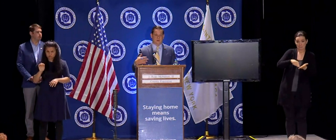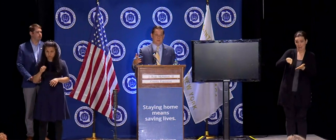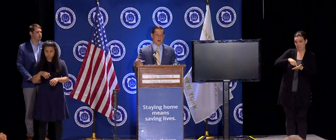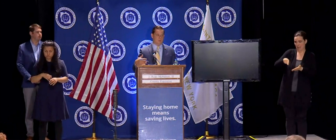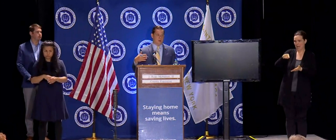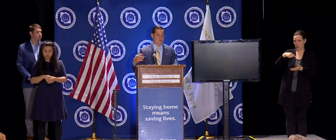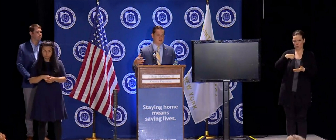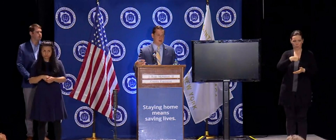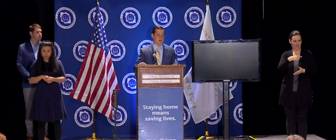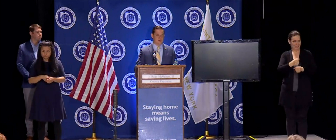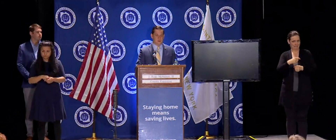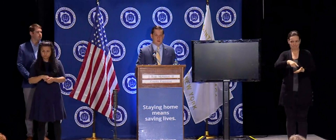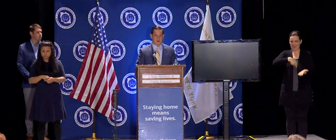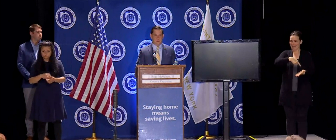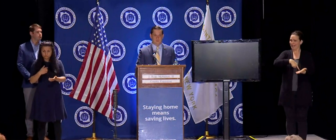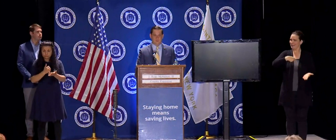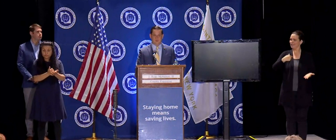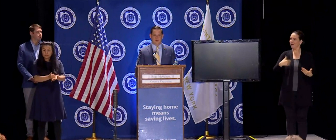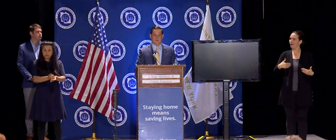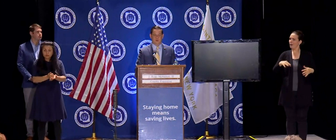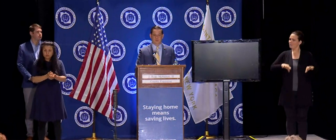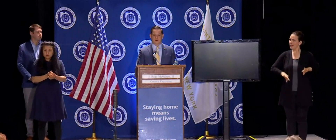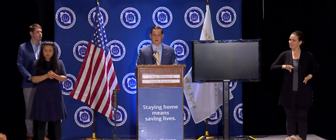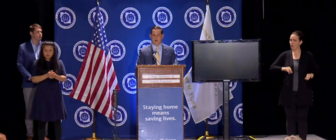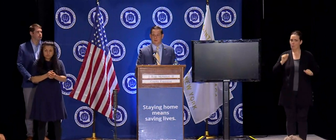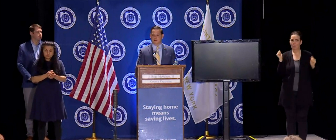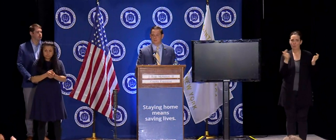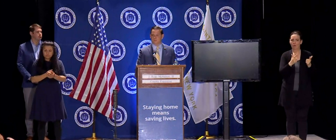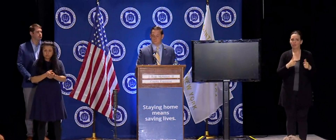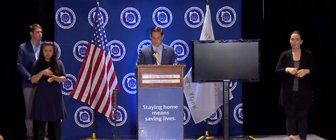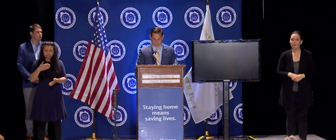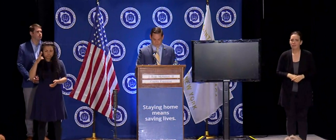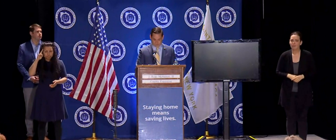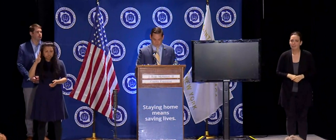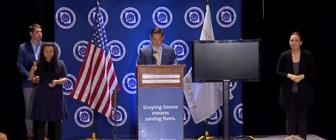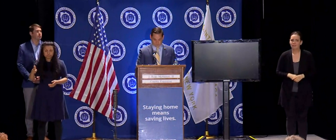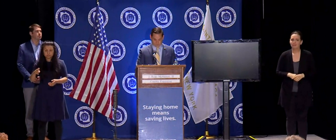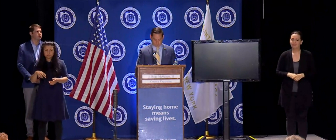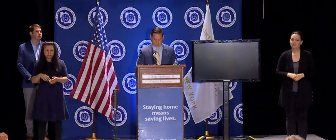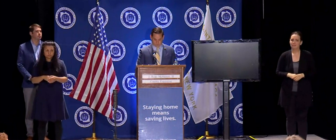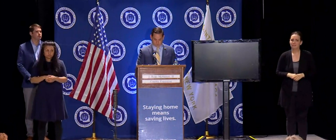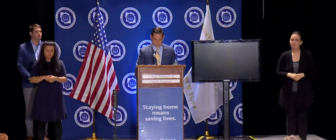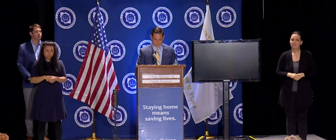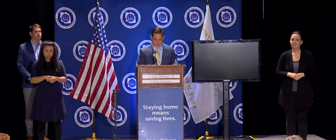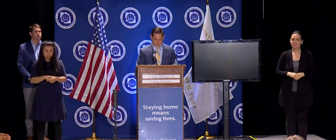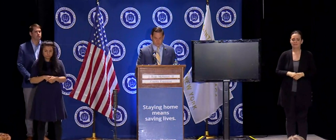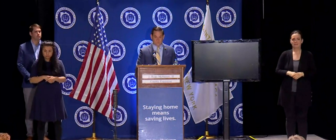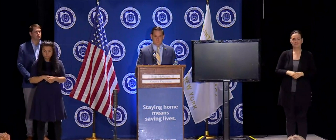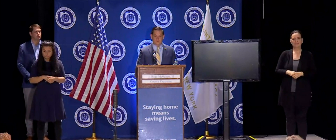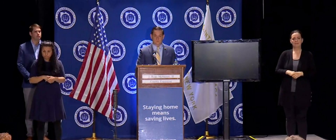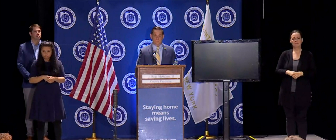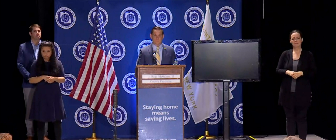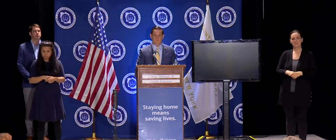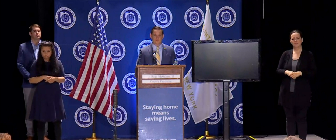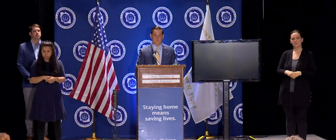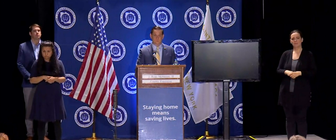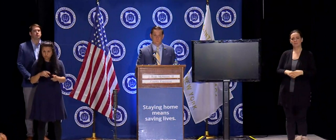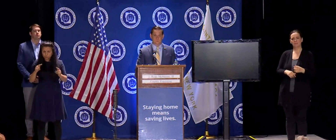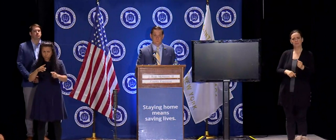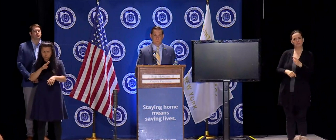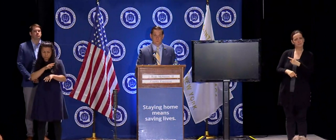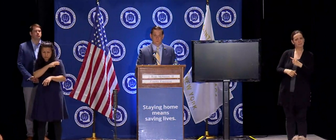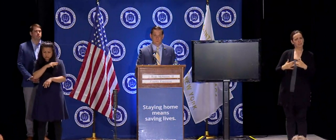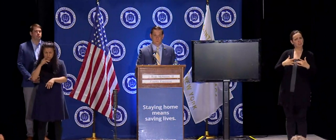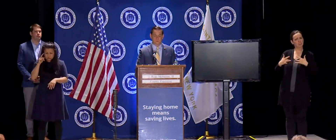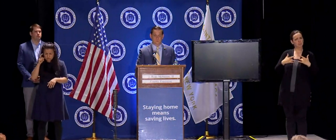will certainly help offset future costs. We've seen some concerns about the